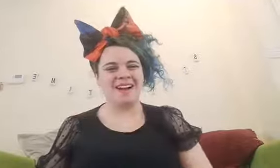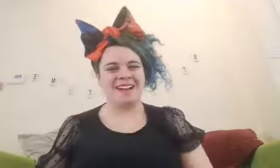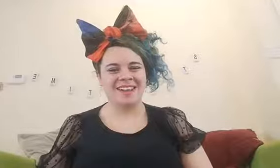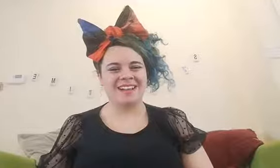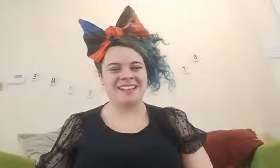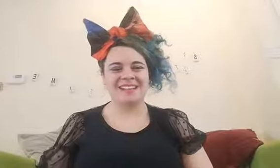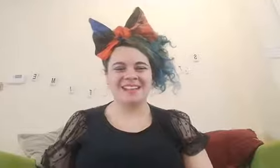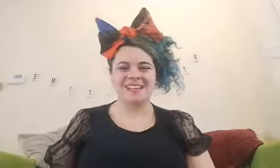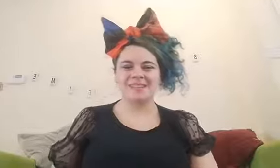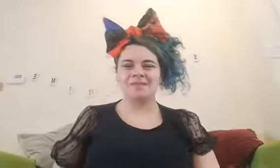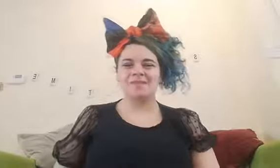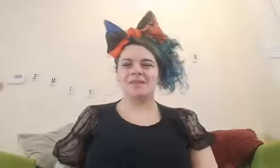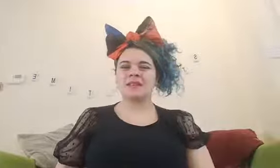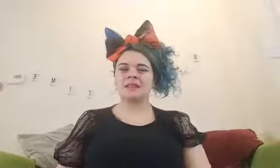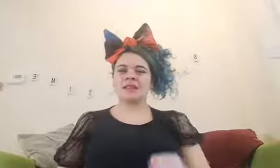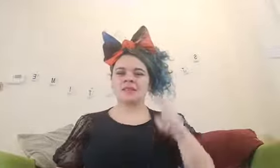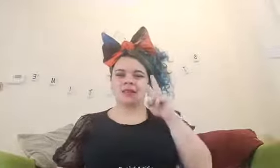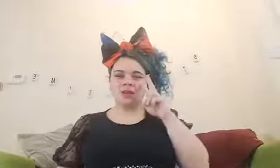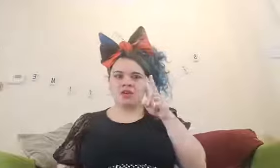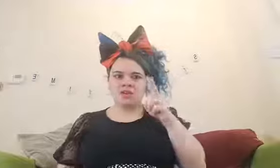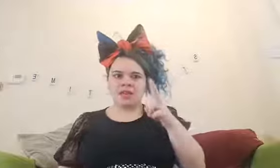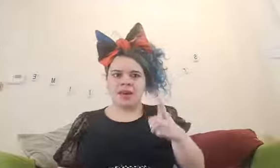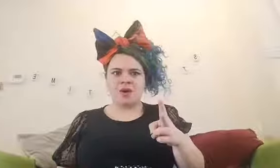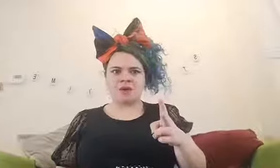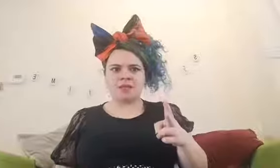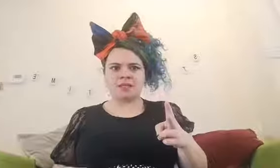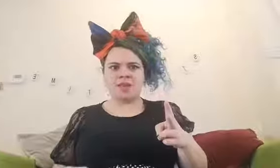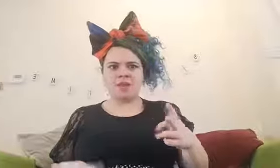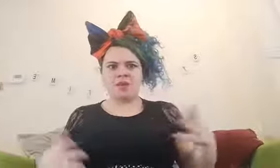Worm meringue pie, I like that. He looked down at the table